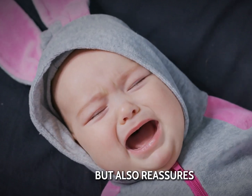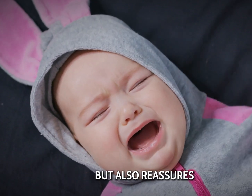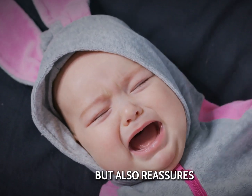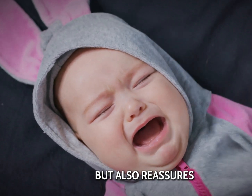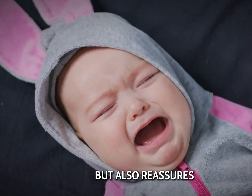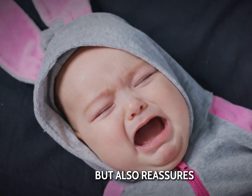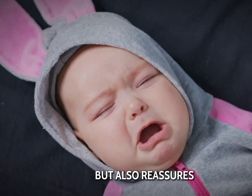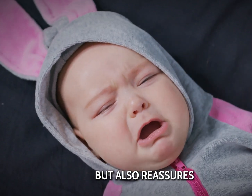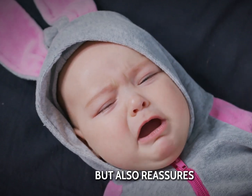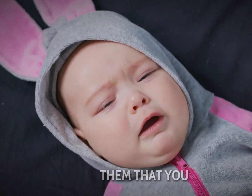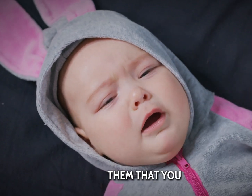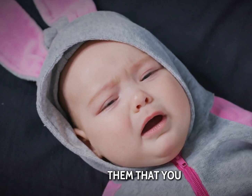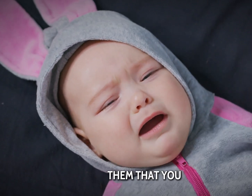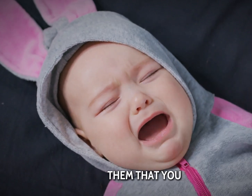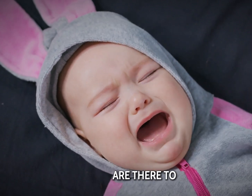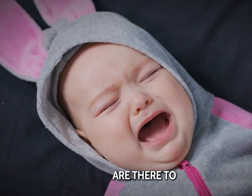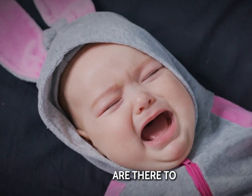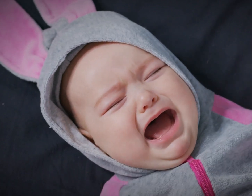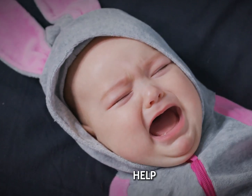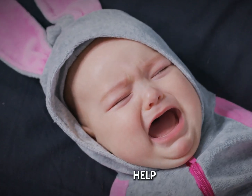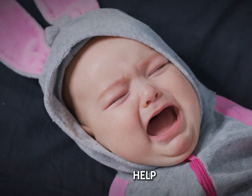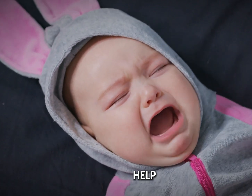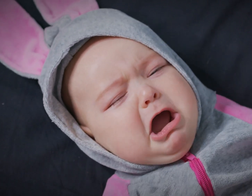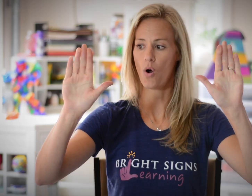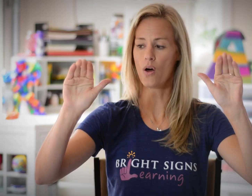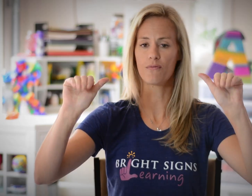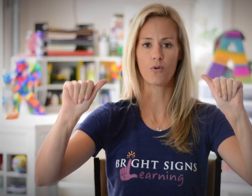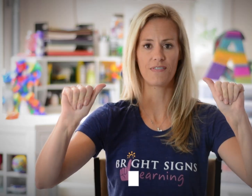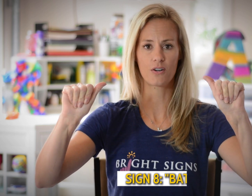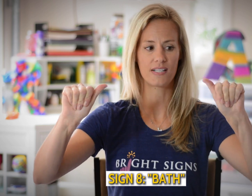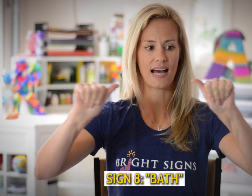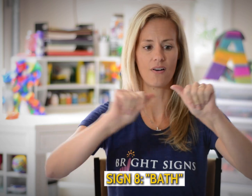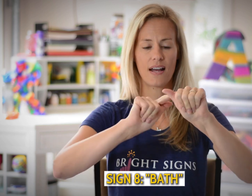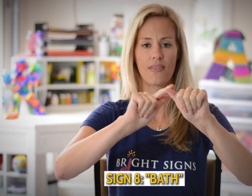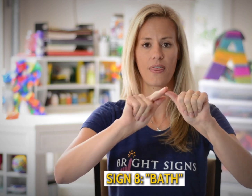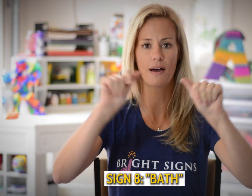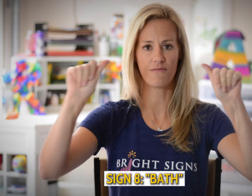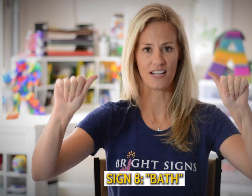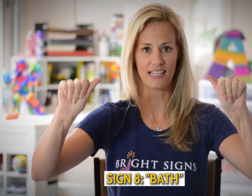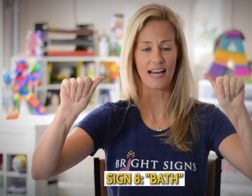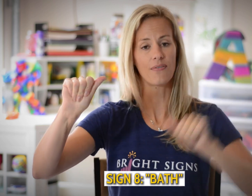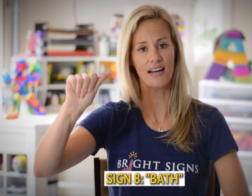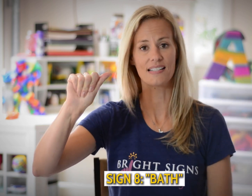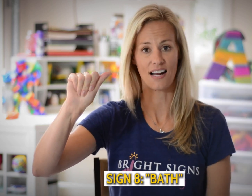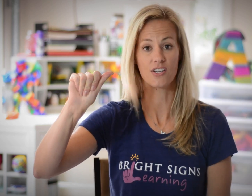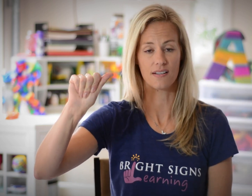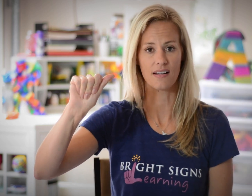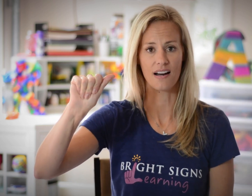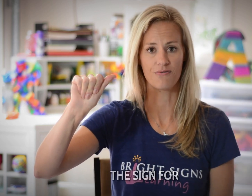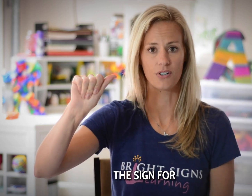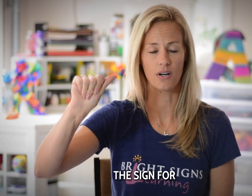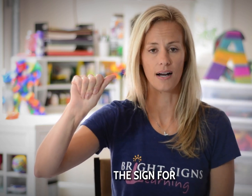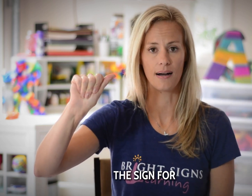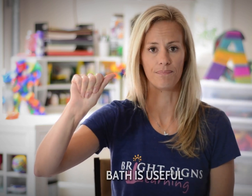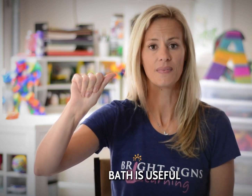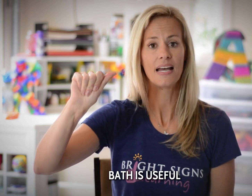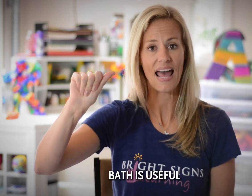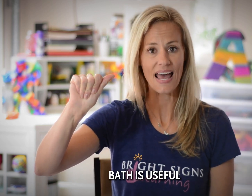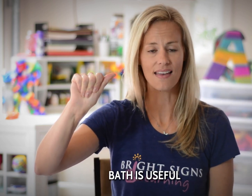also reassures them that you are there to help. Sign 8. Bath. The sign for bath is useful